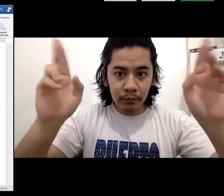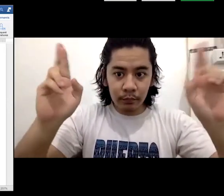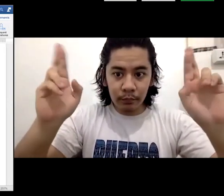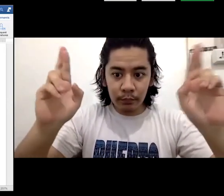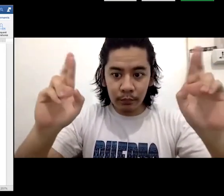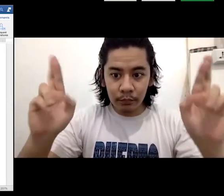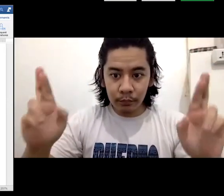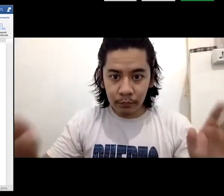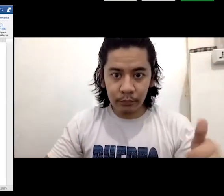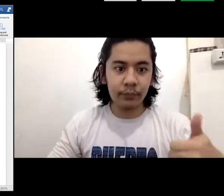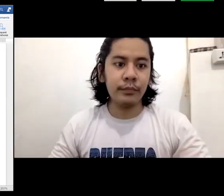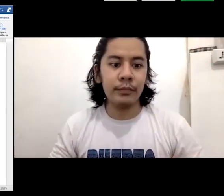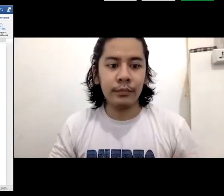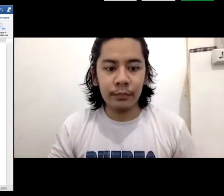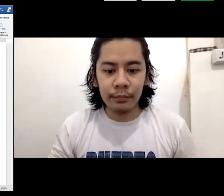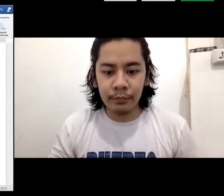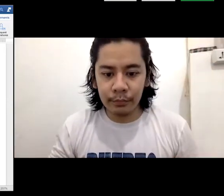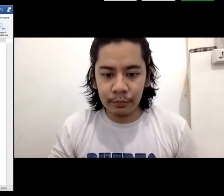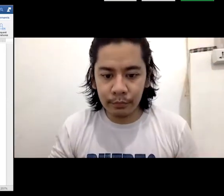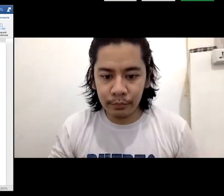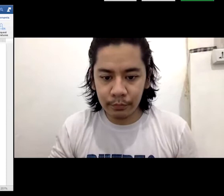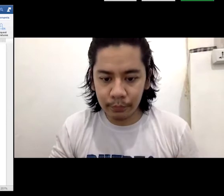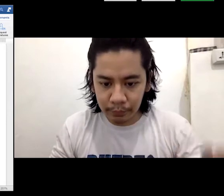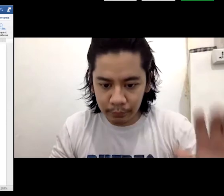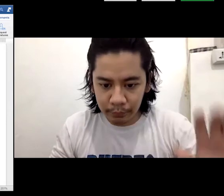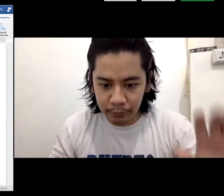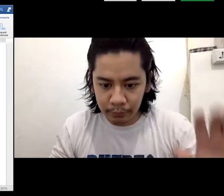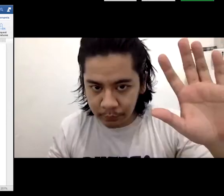Okay, ready everybody? Okay.